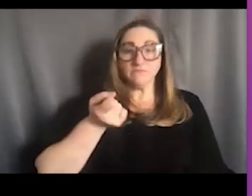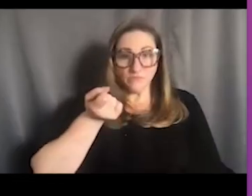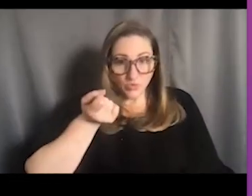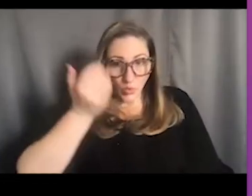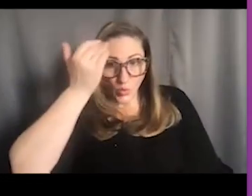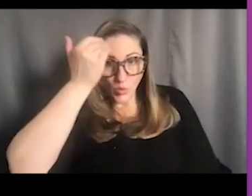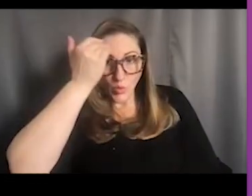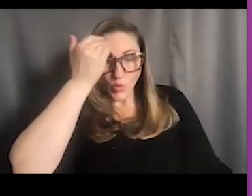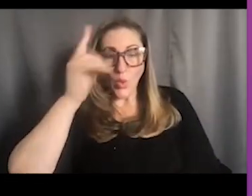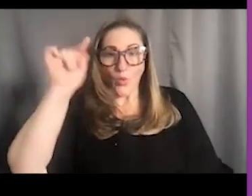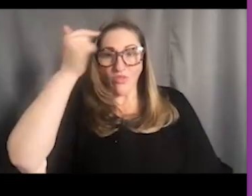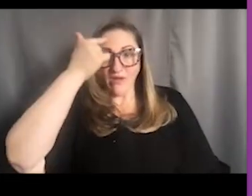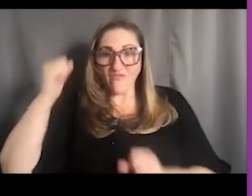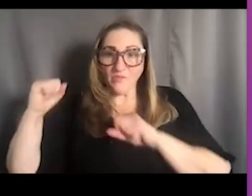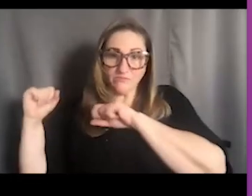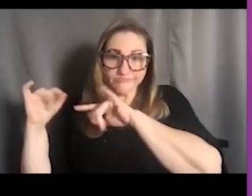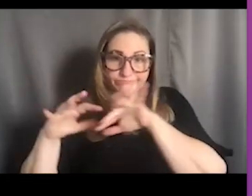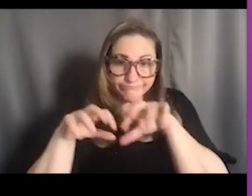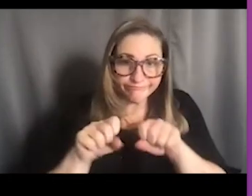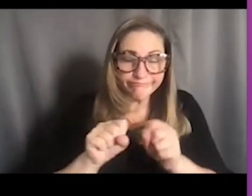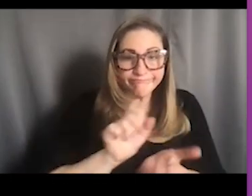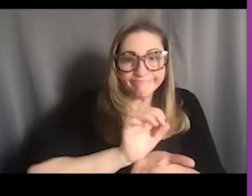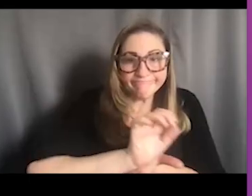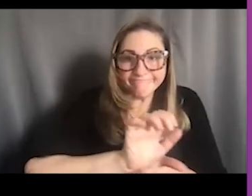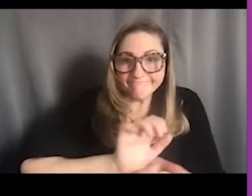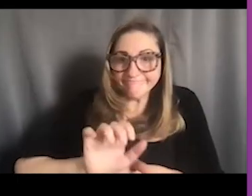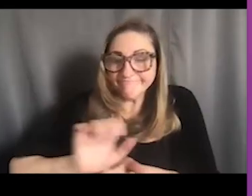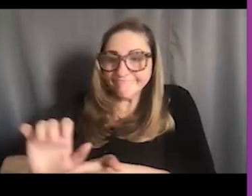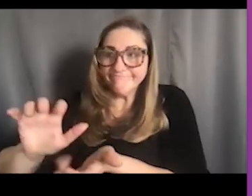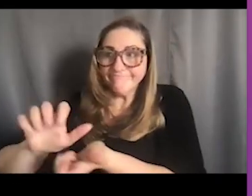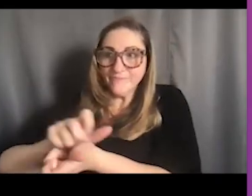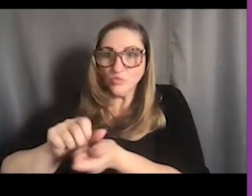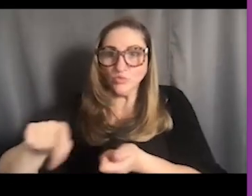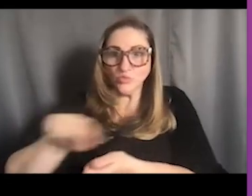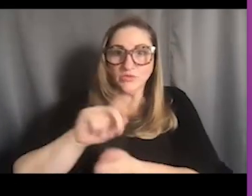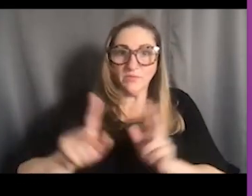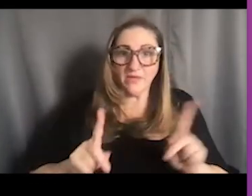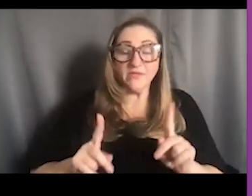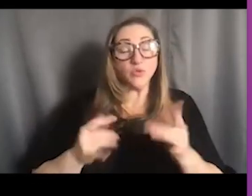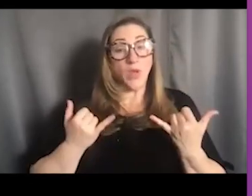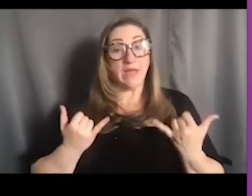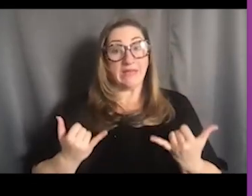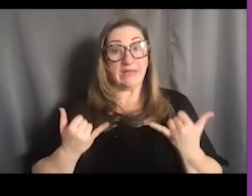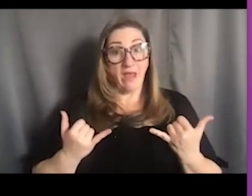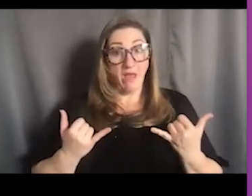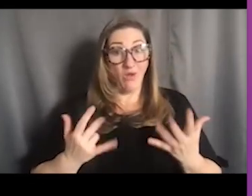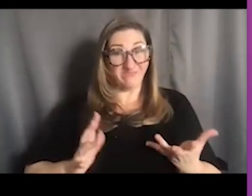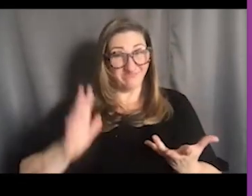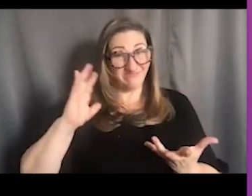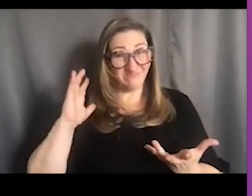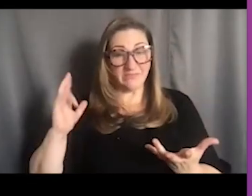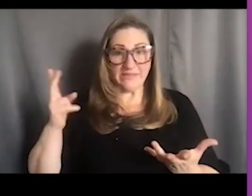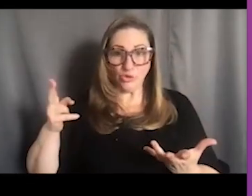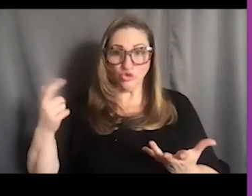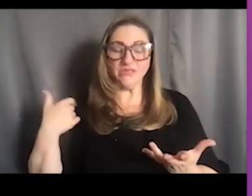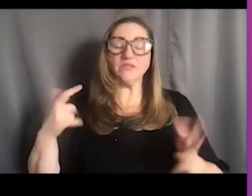people and governance on their land, and must make concerted efforts to collaborate and make pathways for Lenape artists and leaders